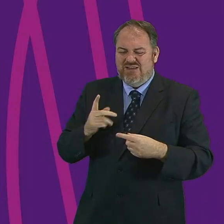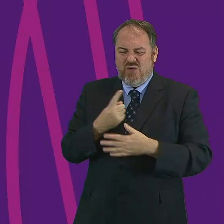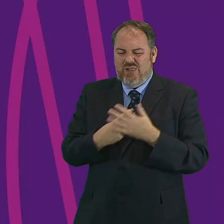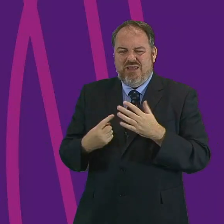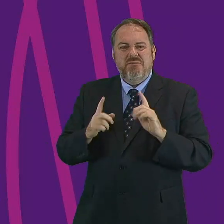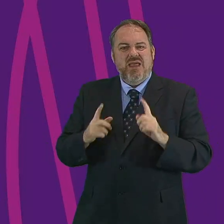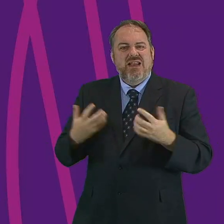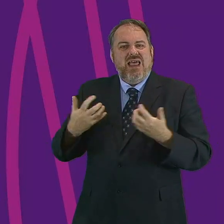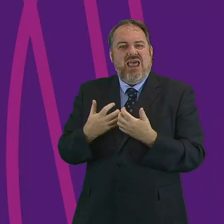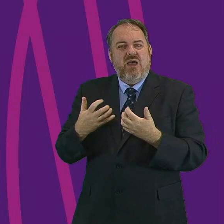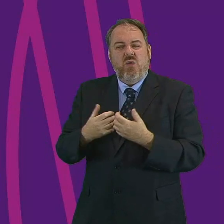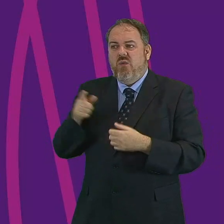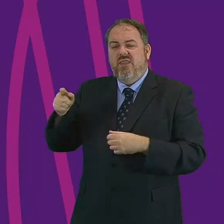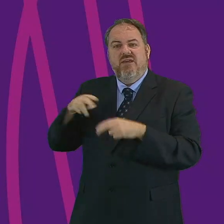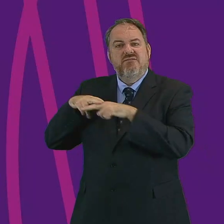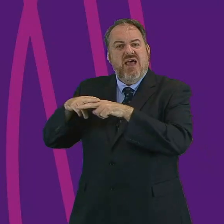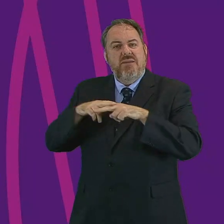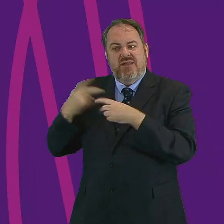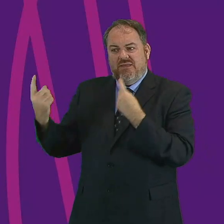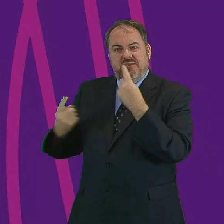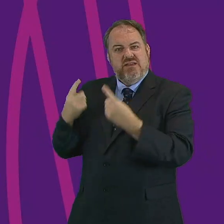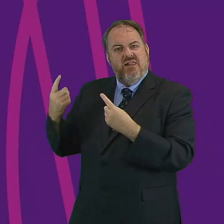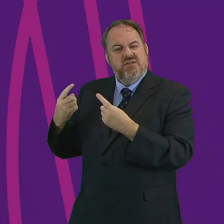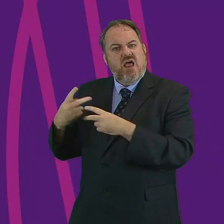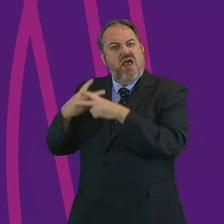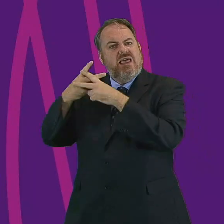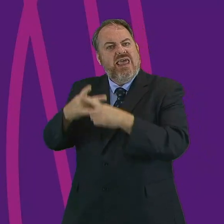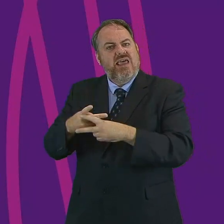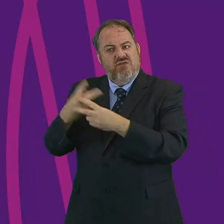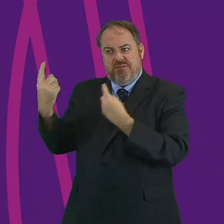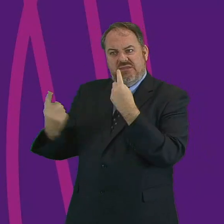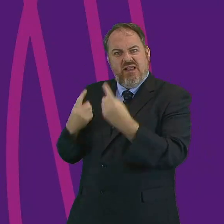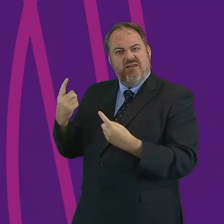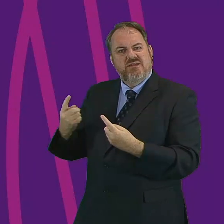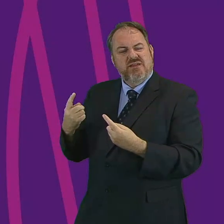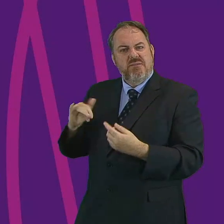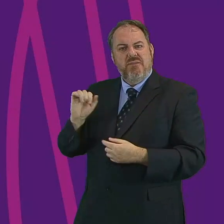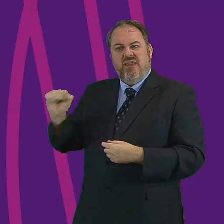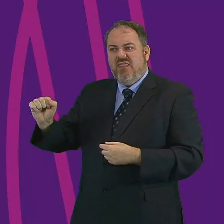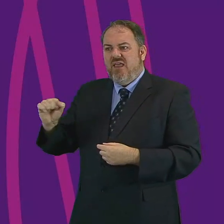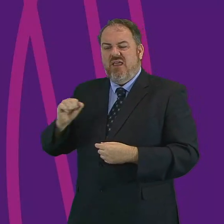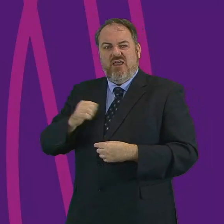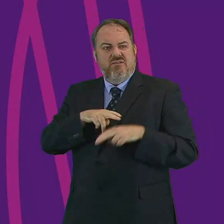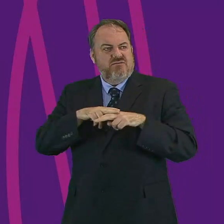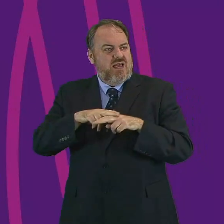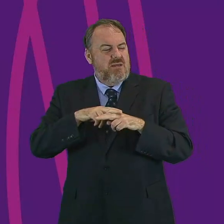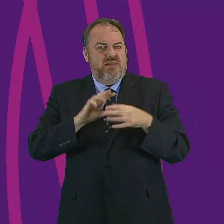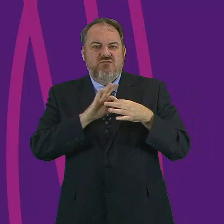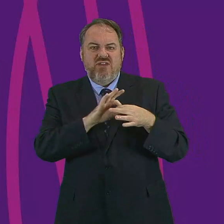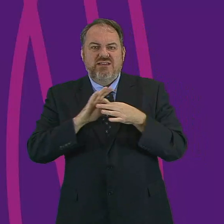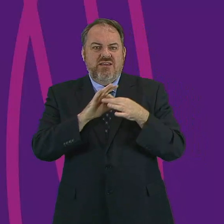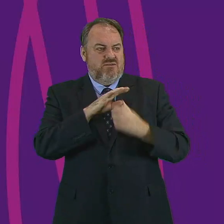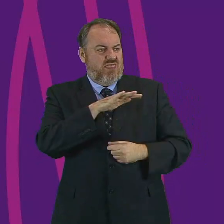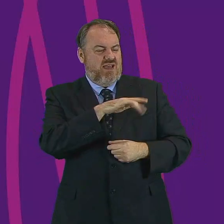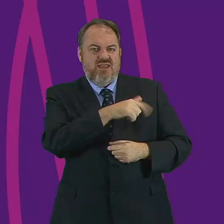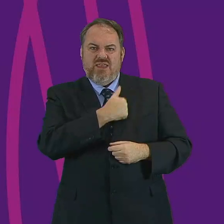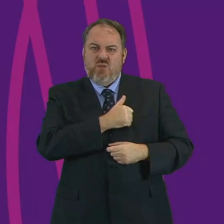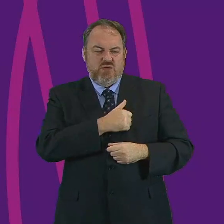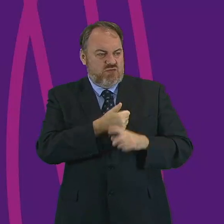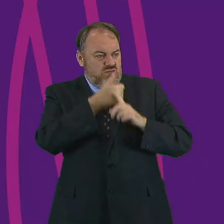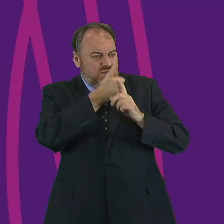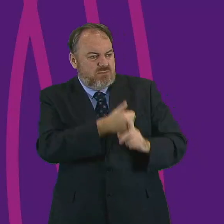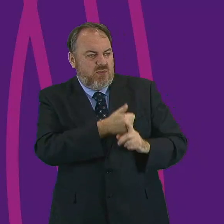interaction needs to take account of a range of factors, including that many residents we know are more vulnerable to the effects of COVID exposure. And